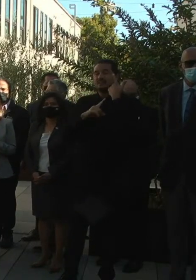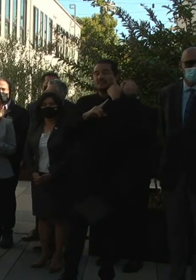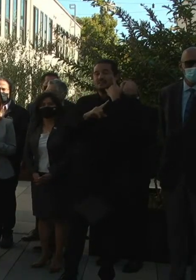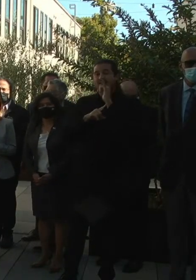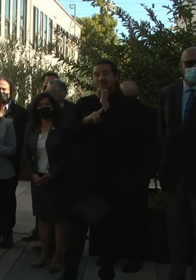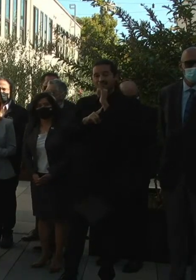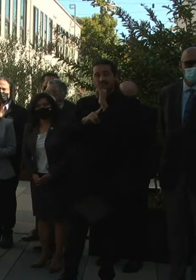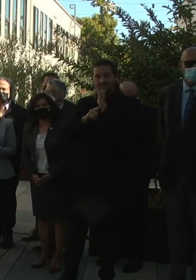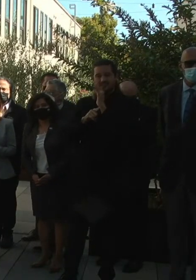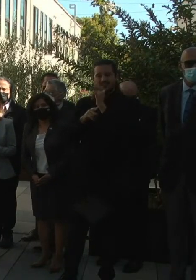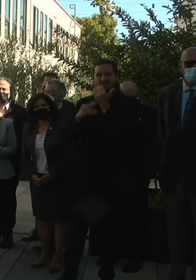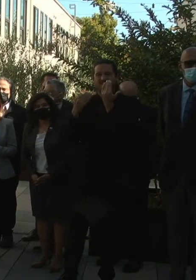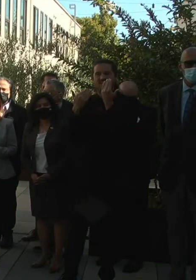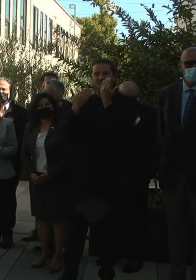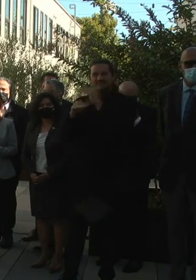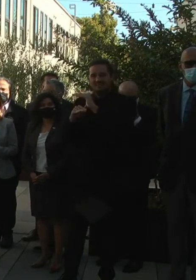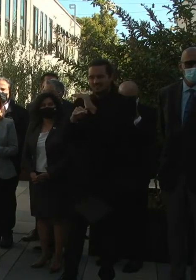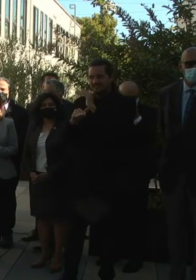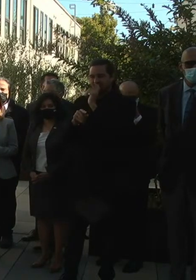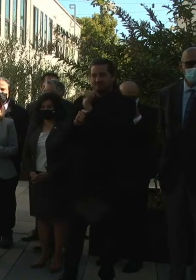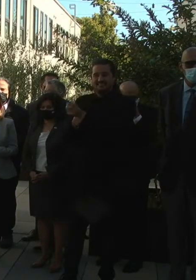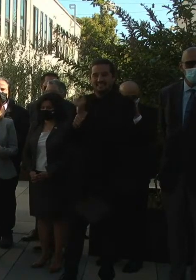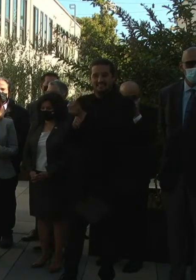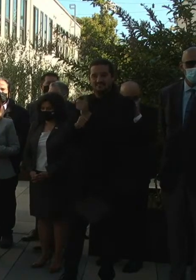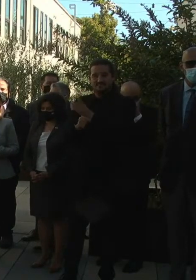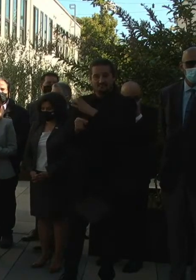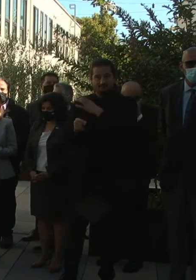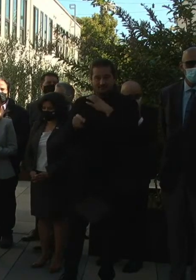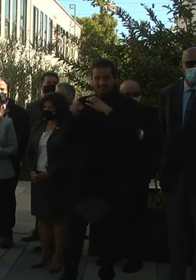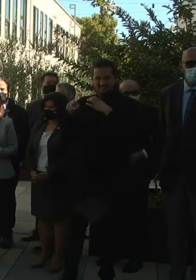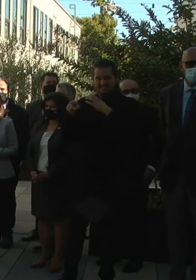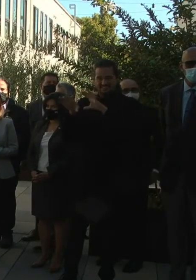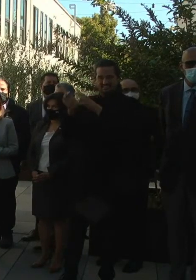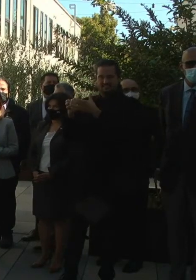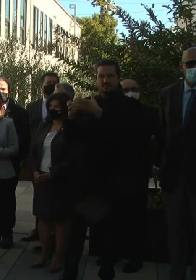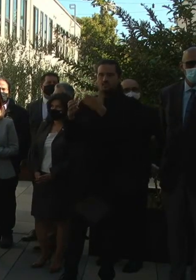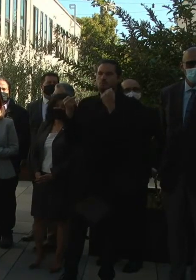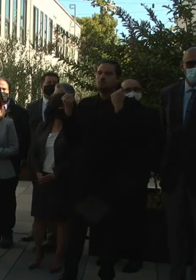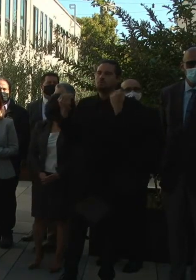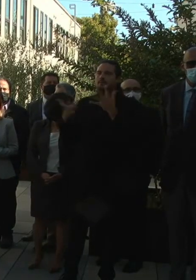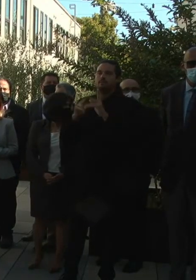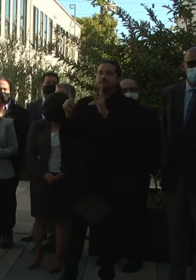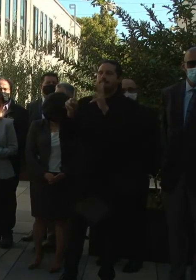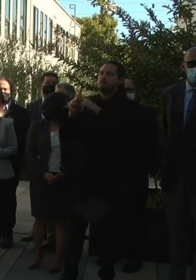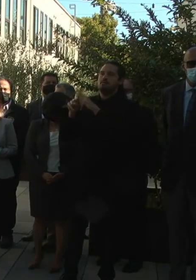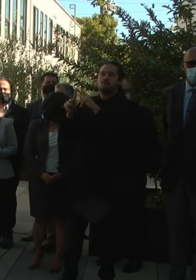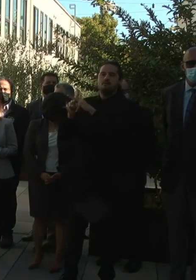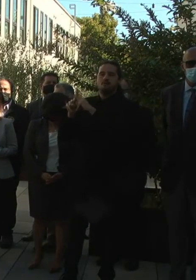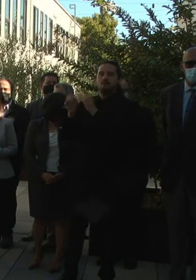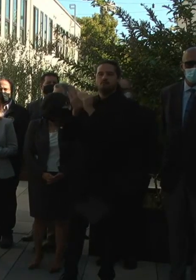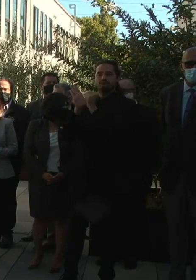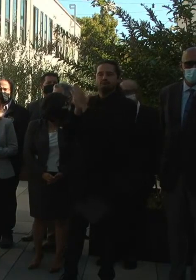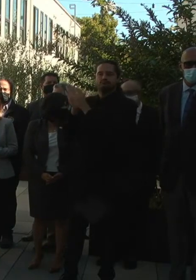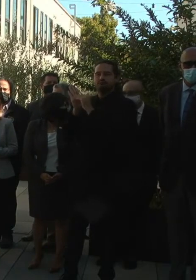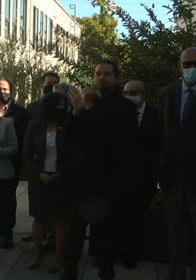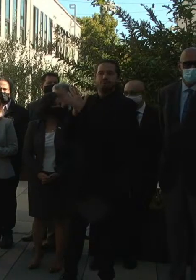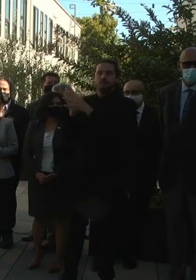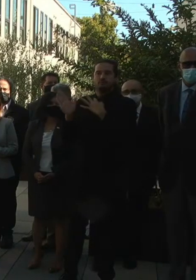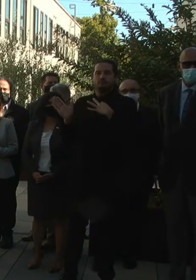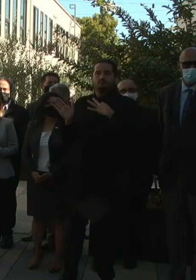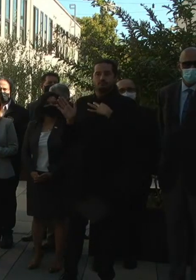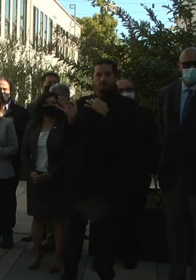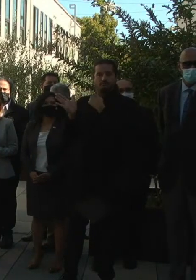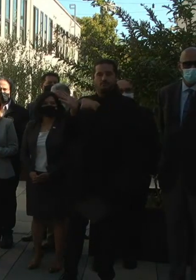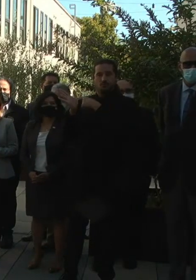has said that they have received so many applications for these affordable housing projects that the state now has to pit the